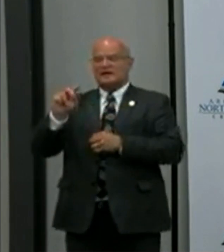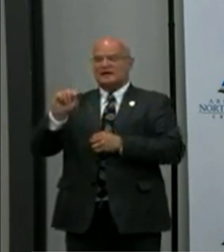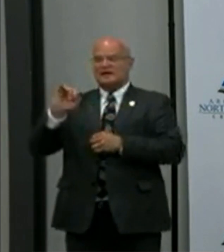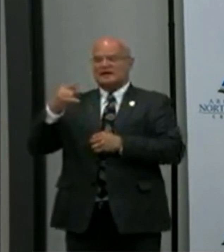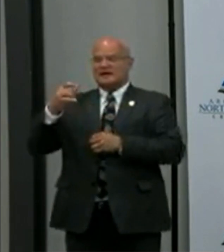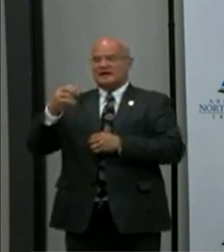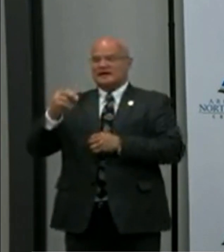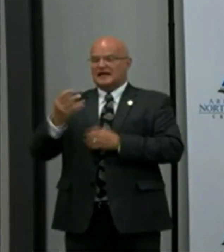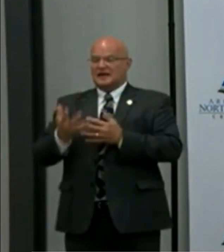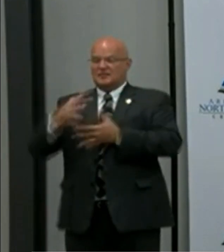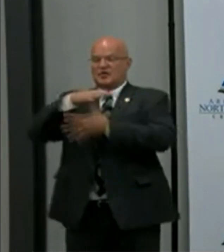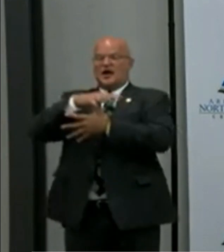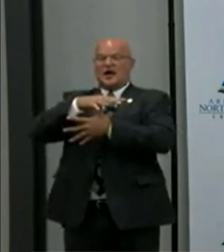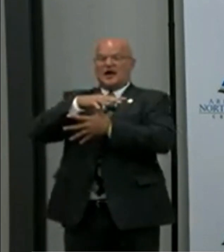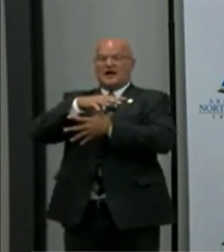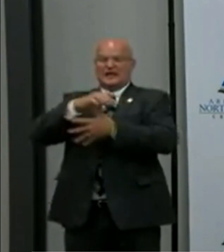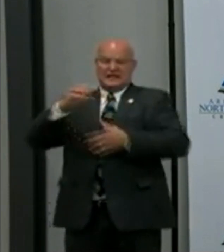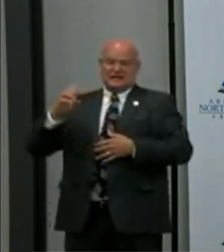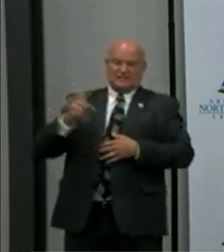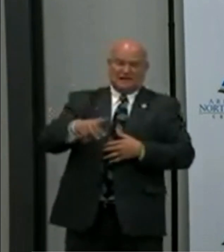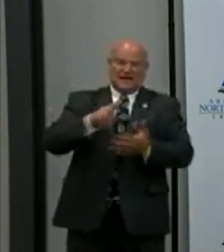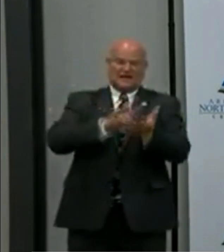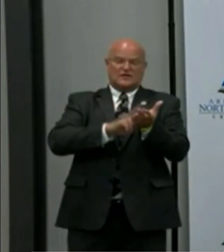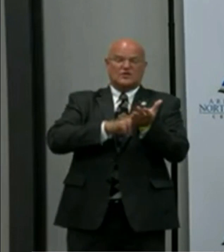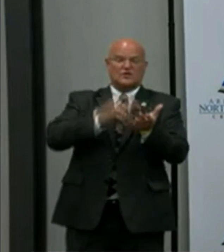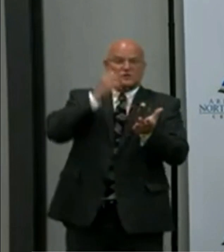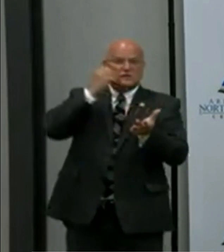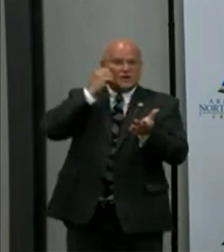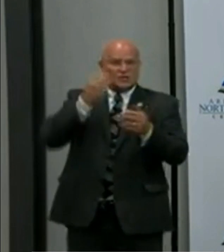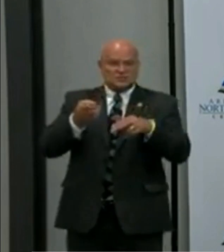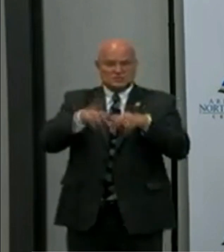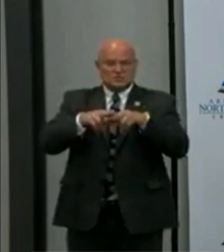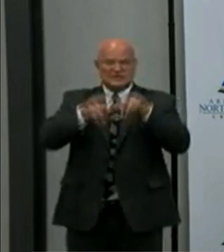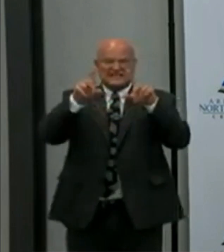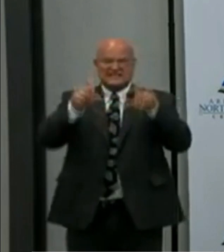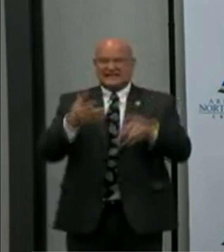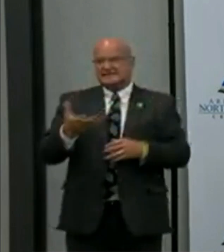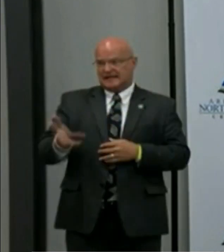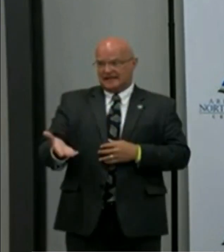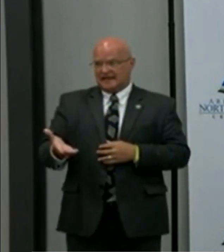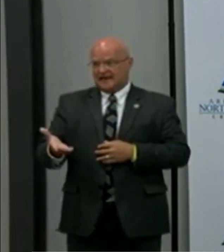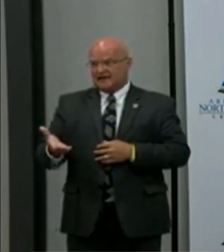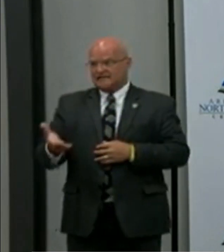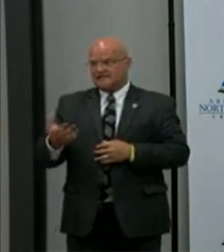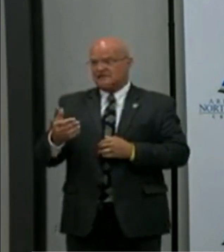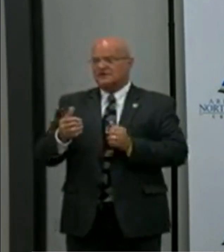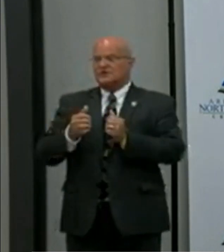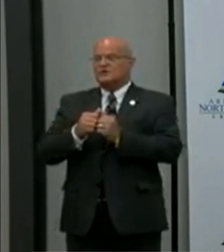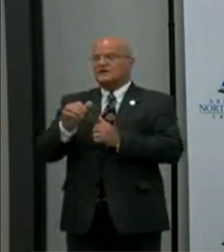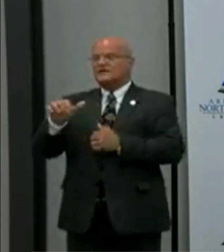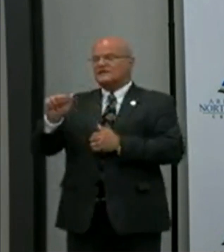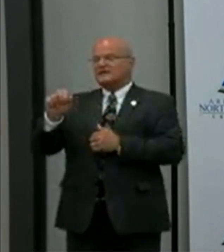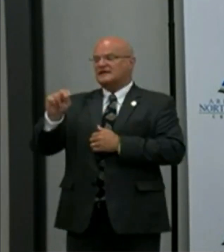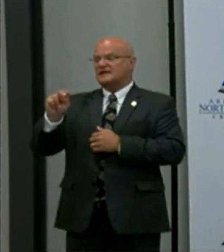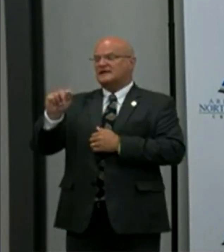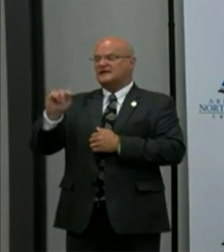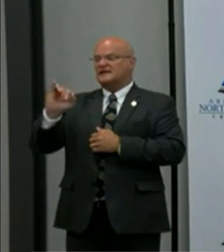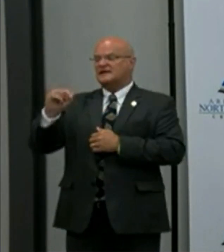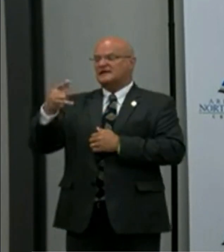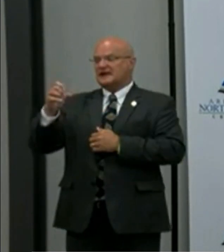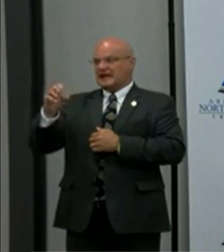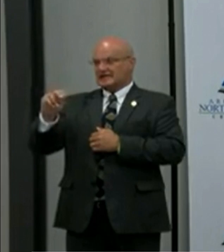putting a priority on getting that back to the nursing homes to increase the testing there on the antigen test.